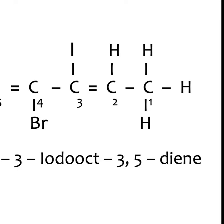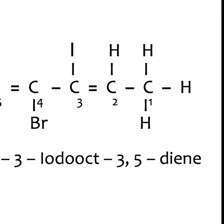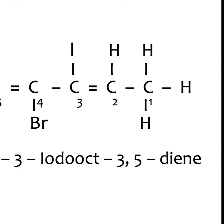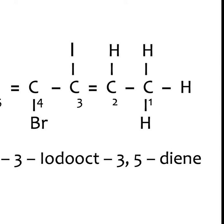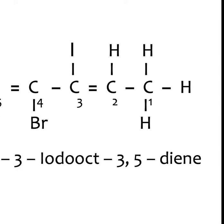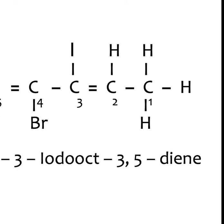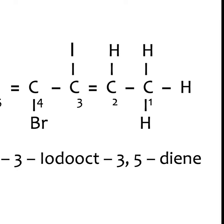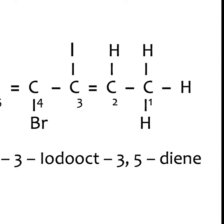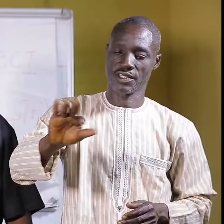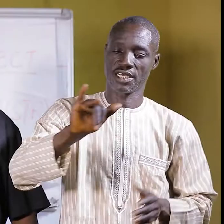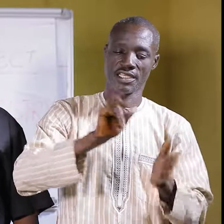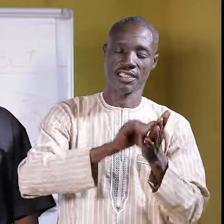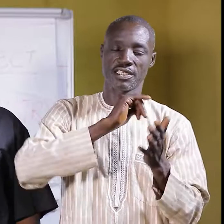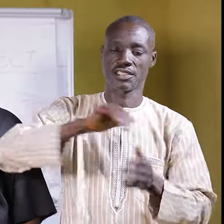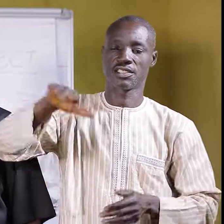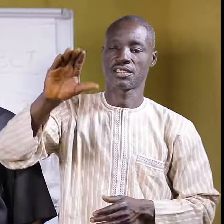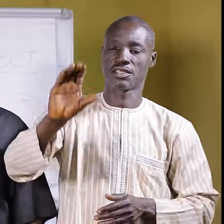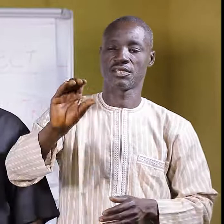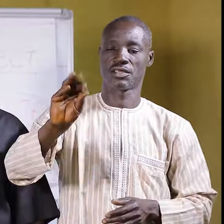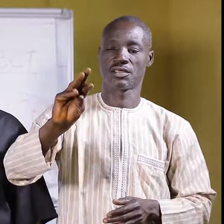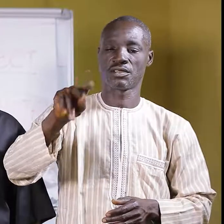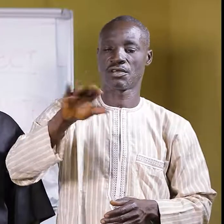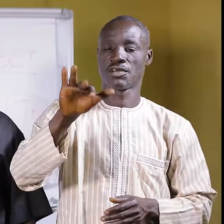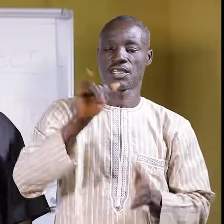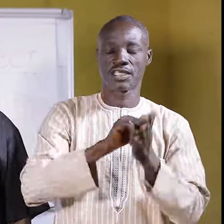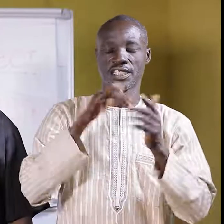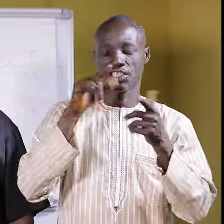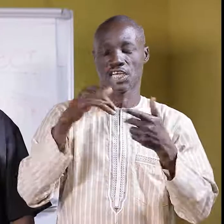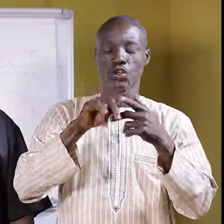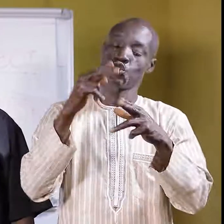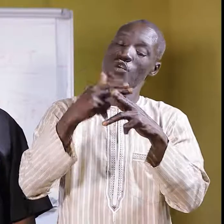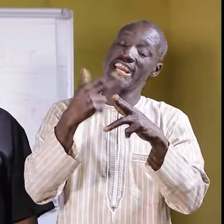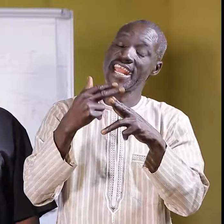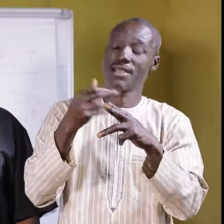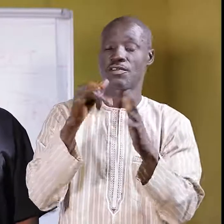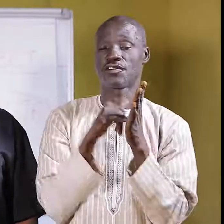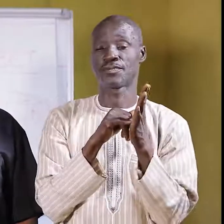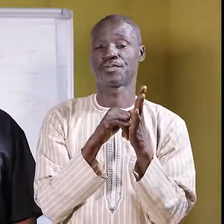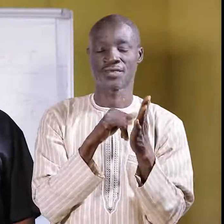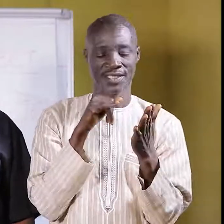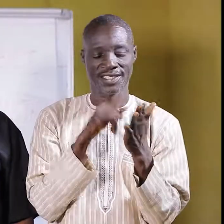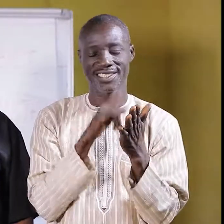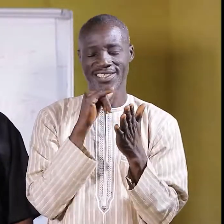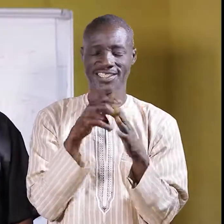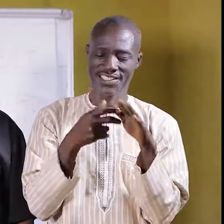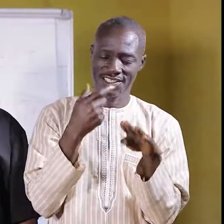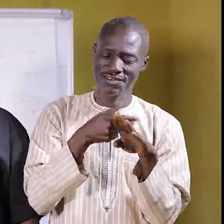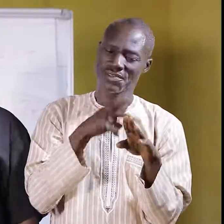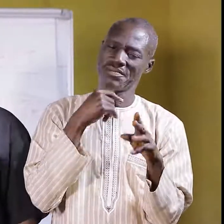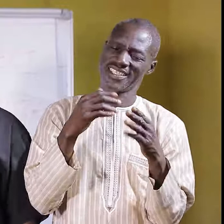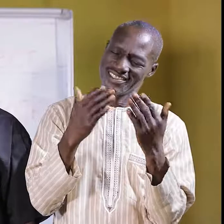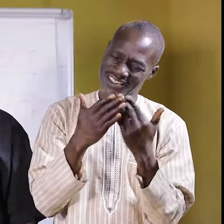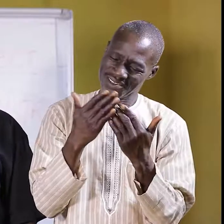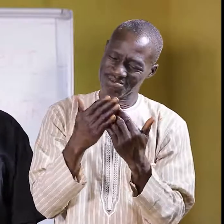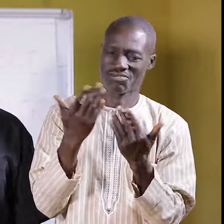3,5-diene. That is the compound. That is how to name the IUPAC nomenclature. You can see, student, it's as easy as anything if you can follow the laid